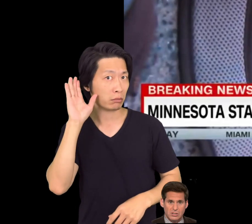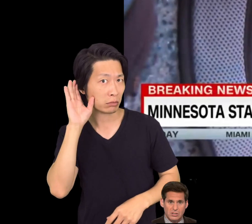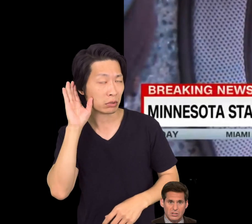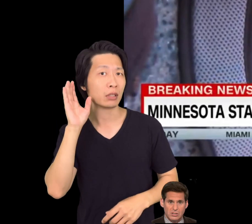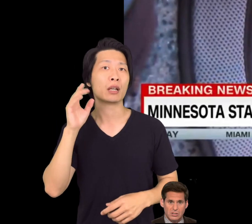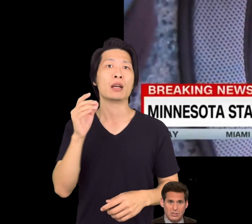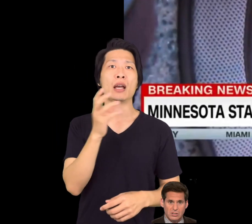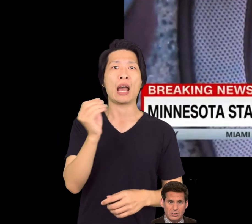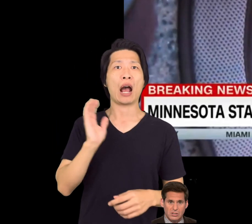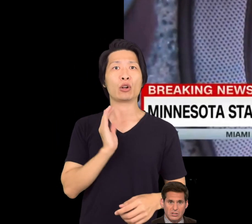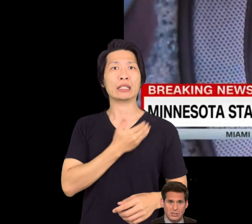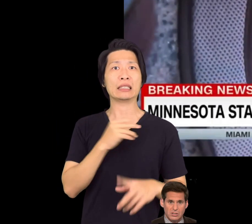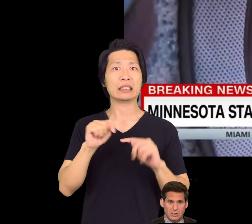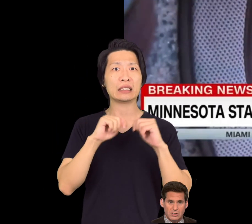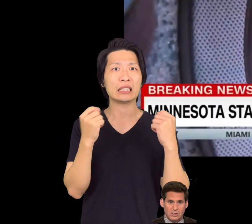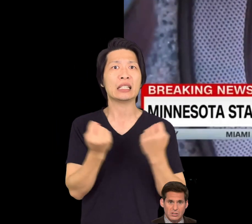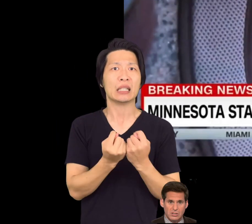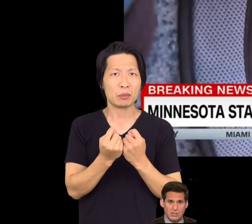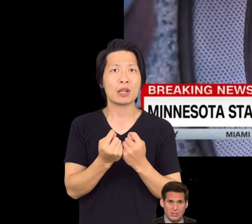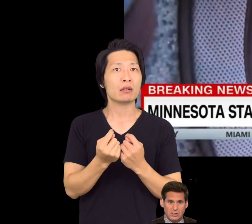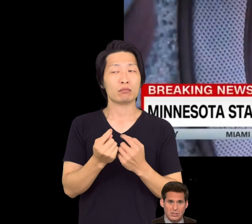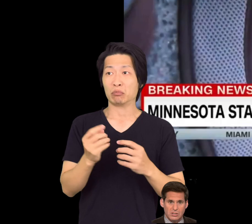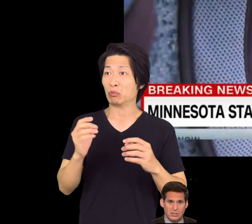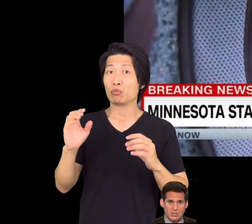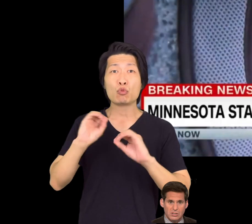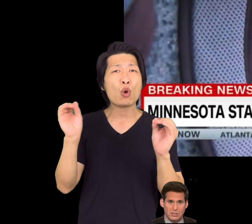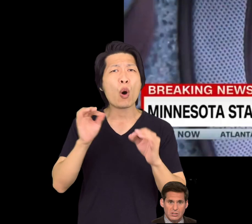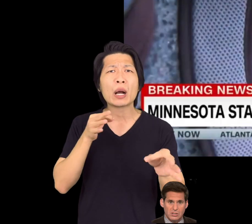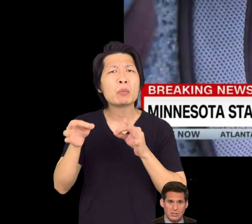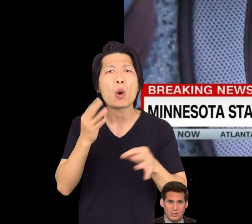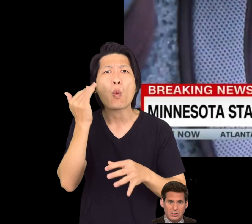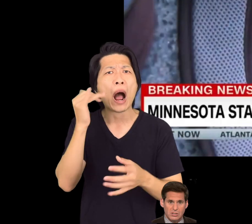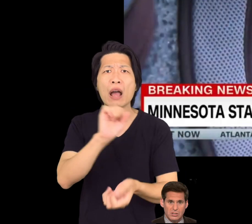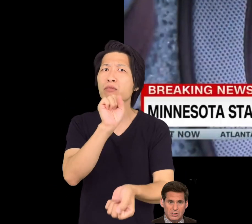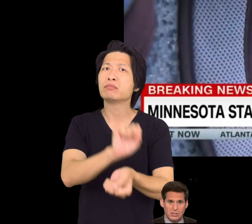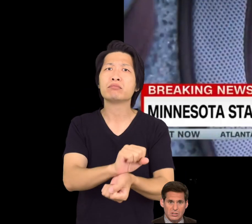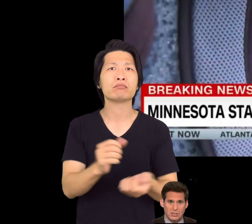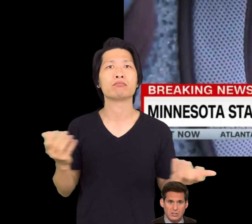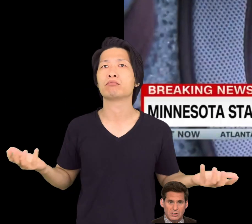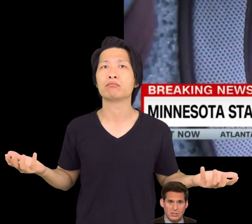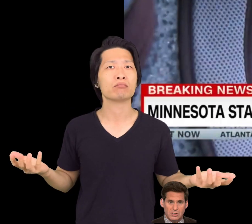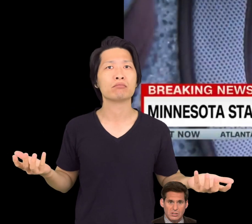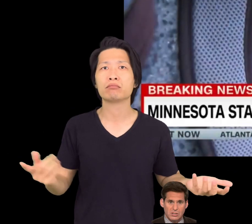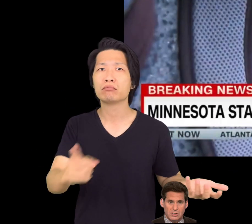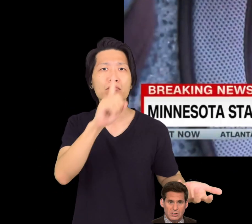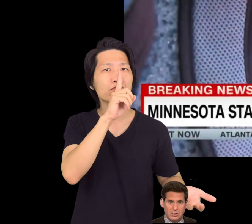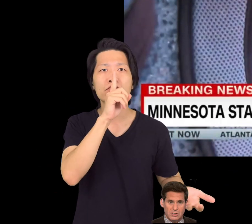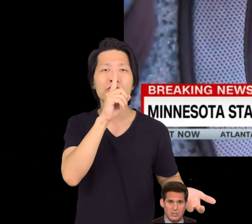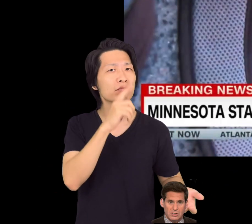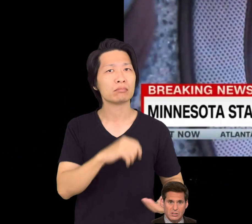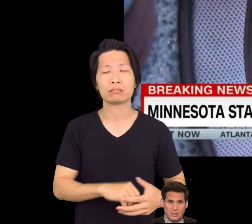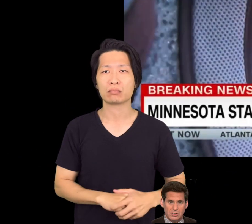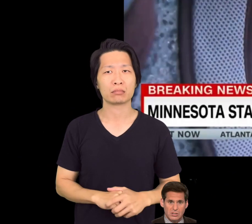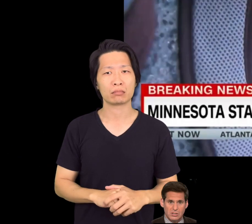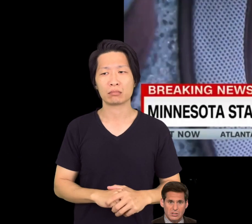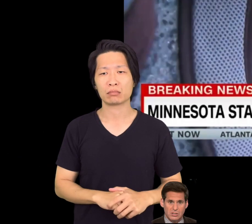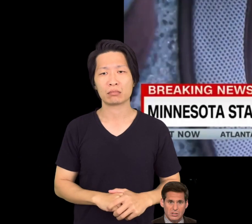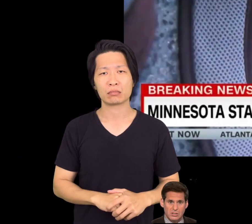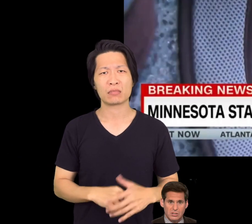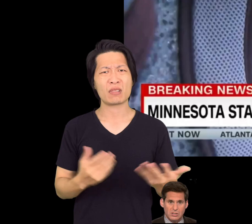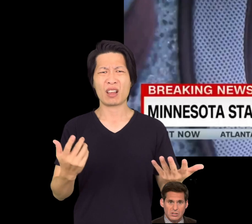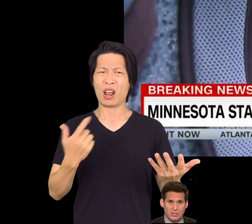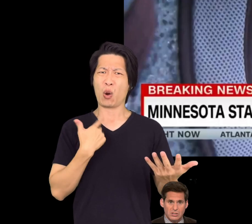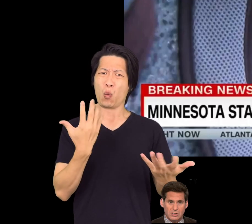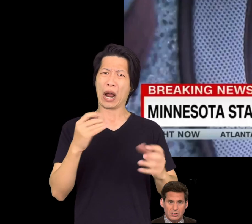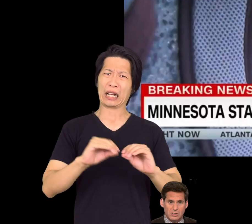We have been listening in, and our team there has not been given any explanation for why they have been taken